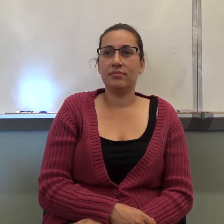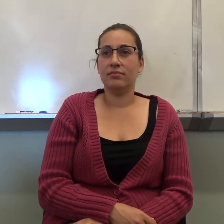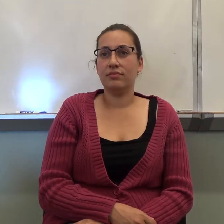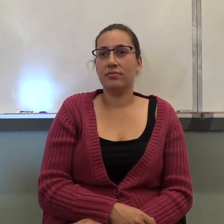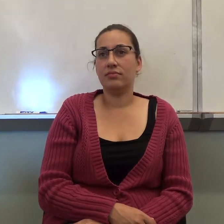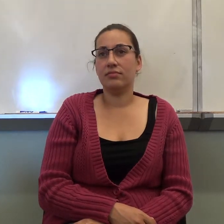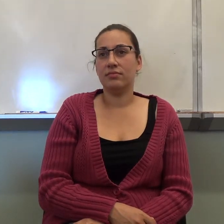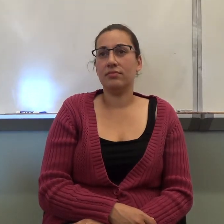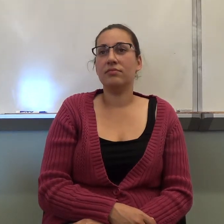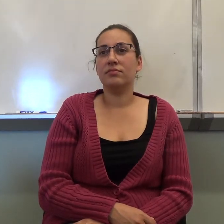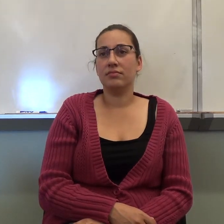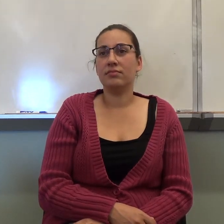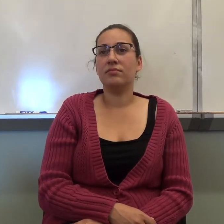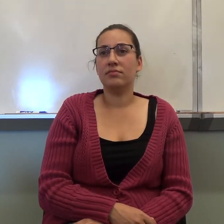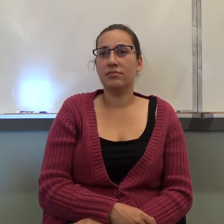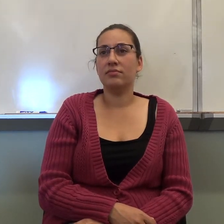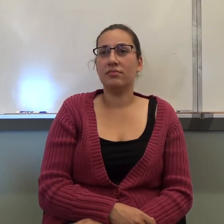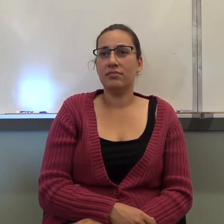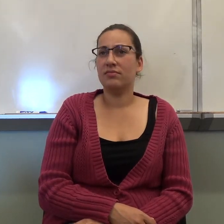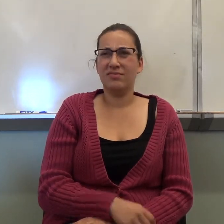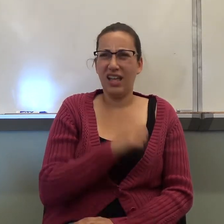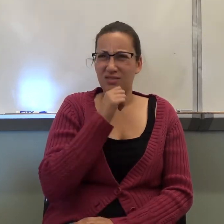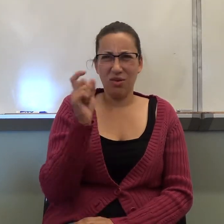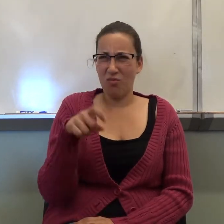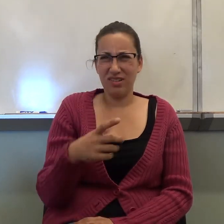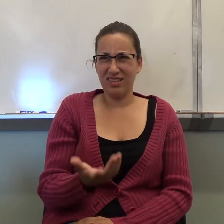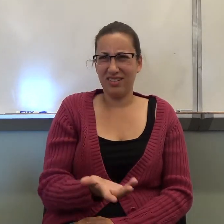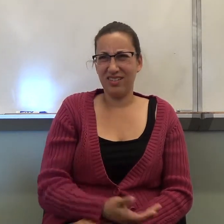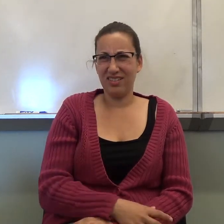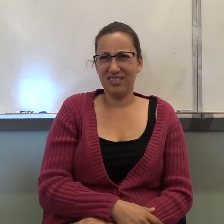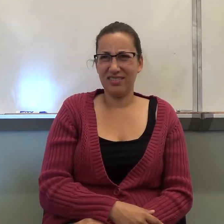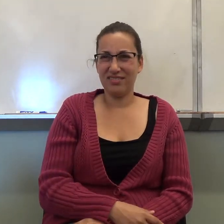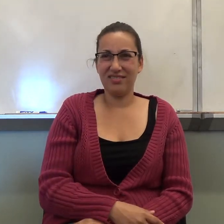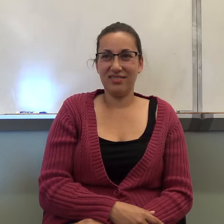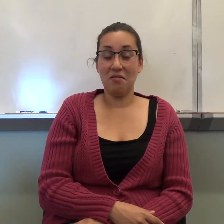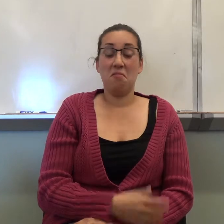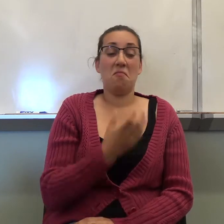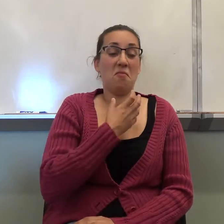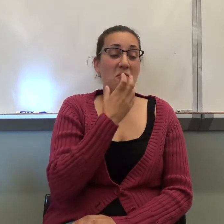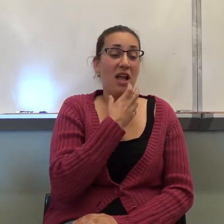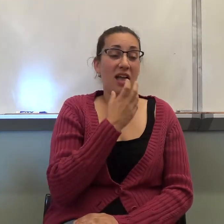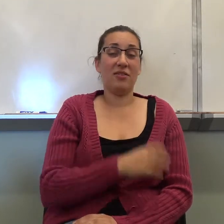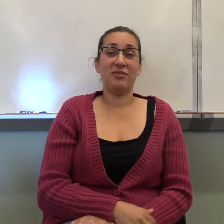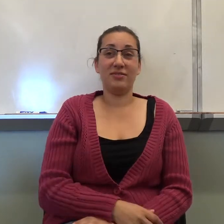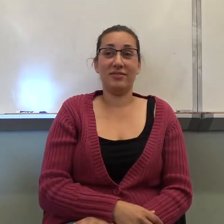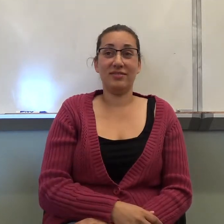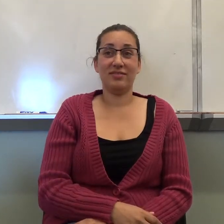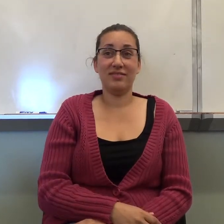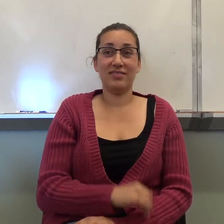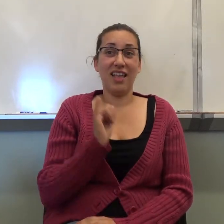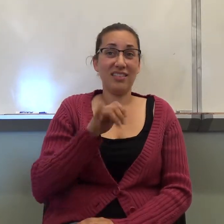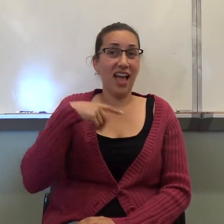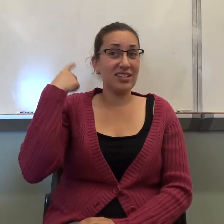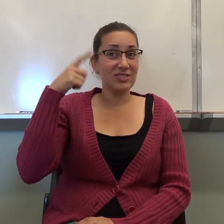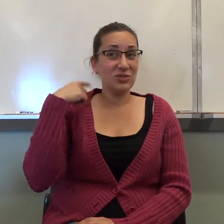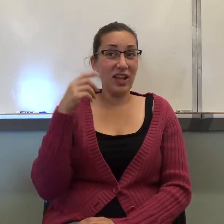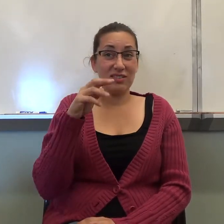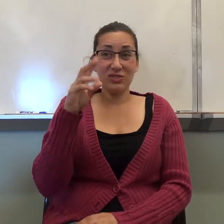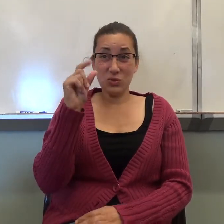to use PEMDAS. Okay, and it says you've got to do what's in parentheses first. So 8 take away 6. We're not going to go through the whole